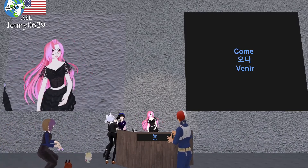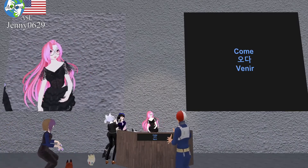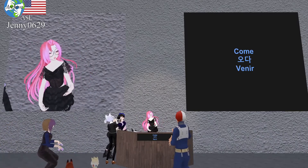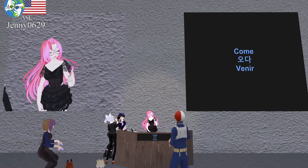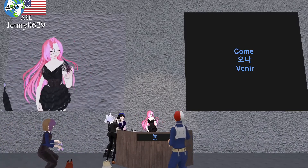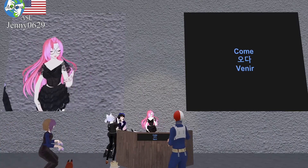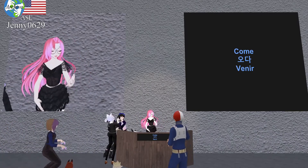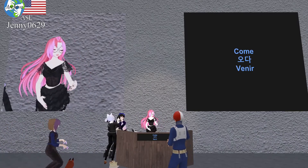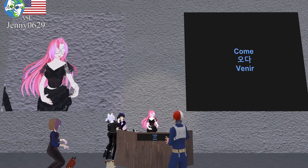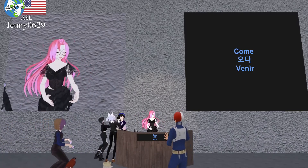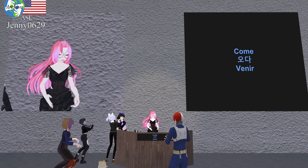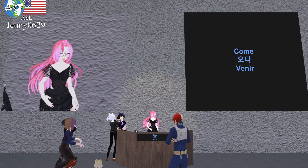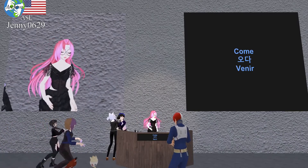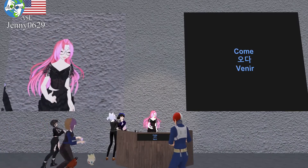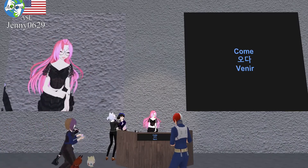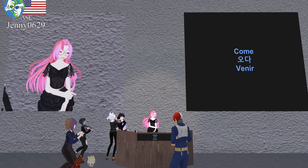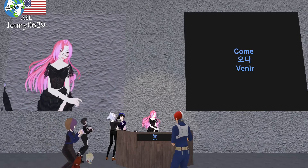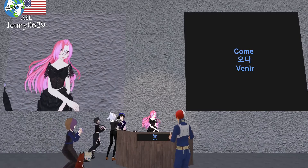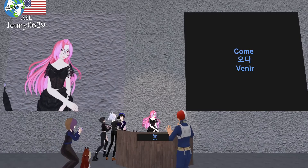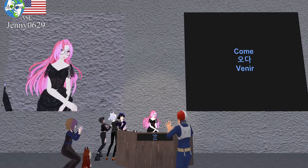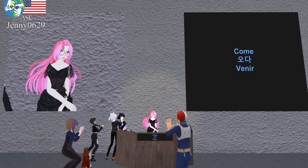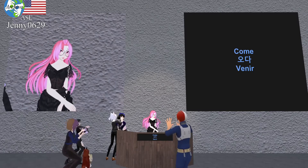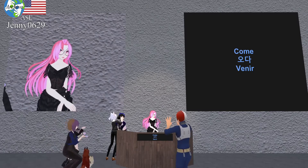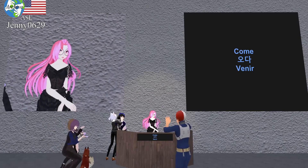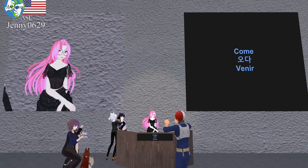Okay. Sorry, what's up?